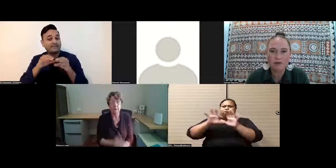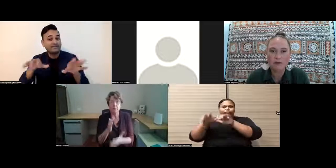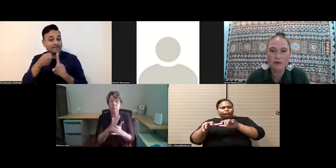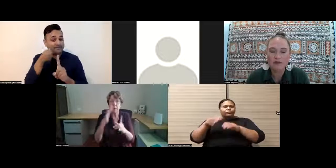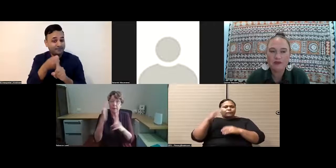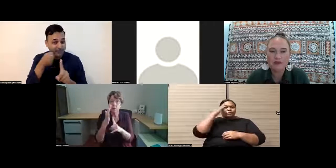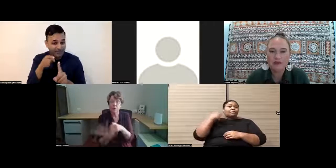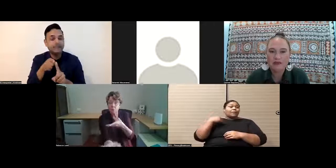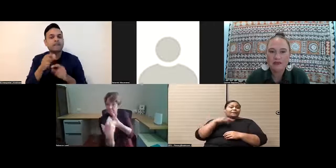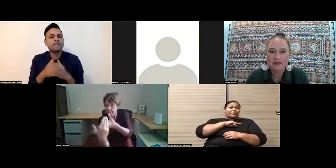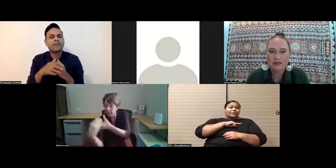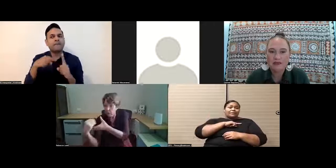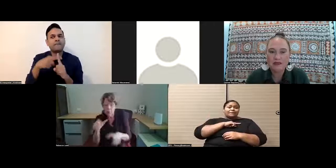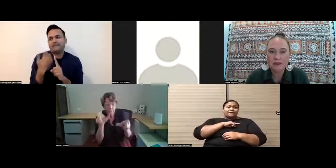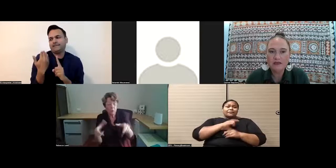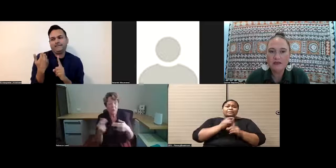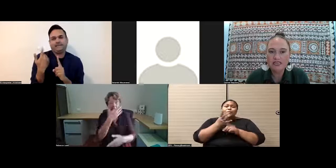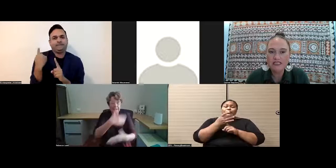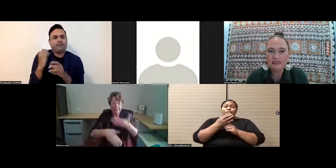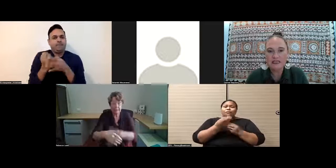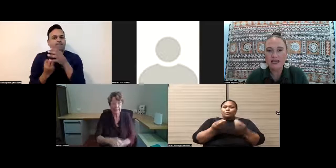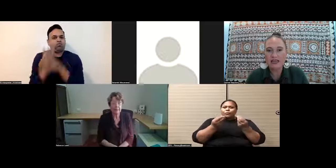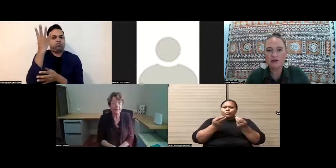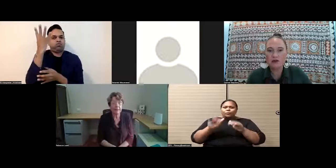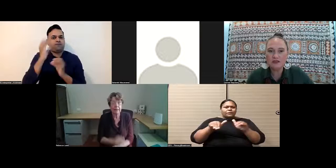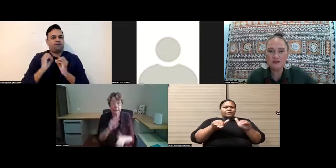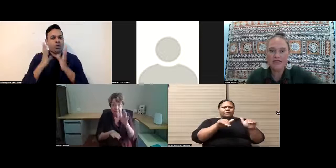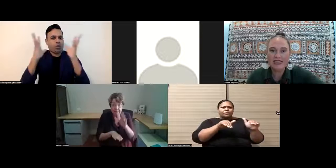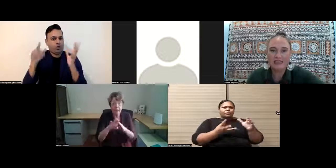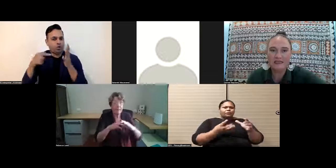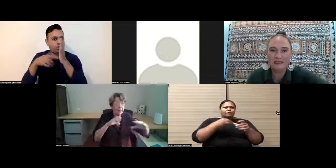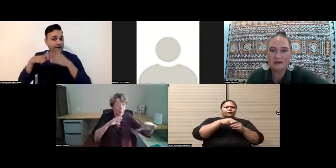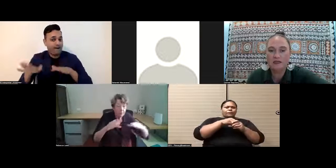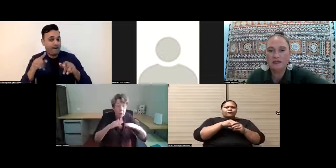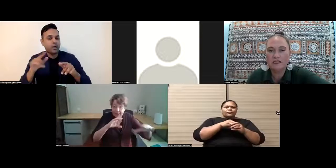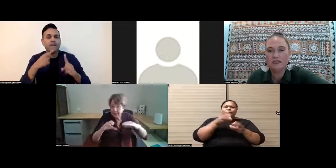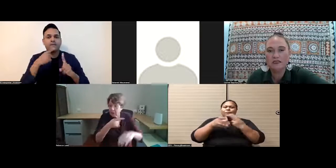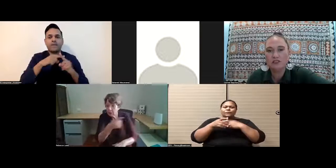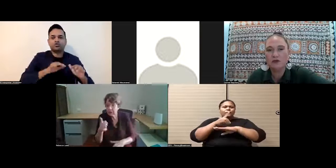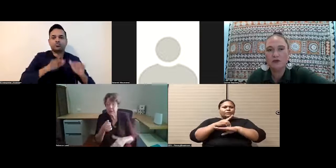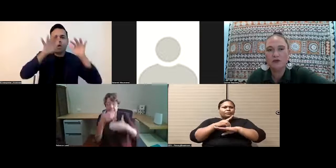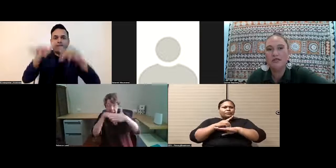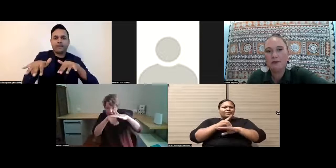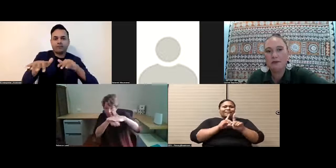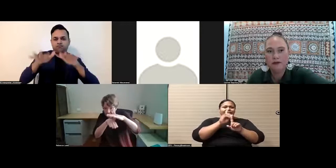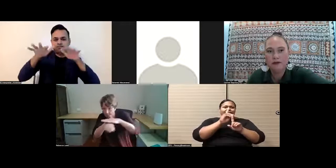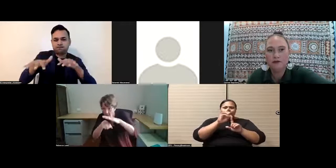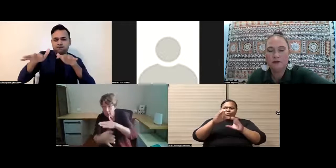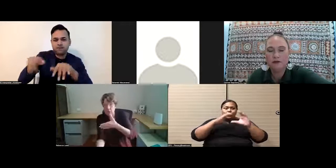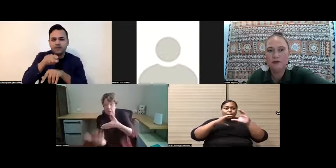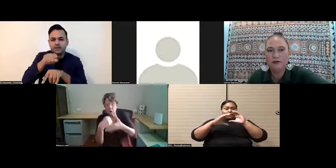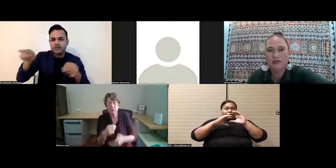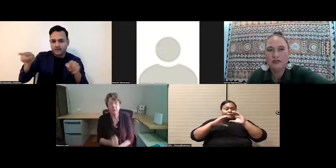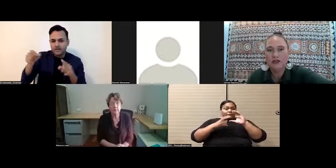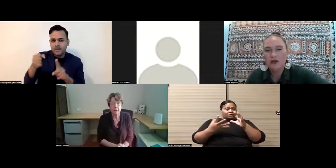disabled people. Developing communications that are inclusive and accessible is critical to keeping people